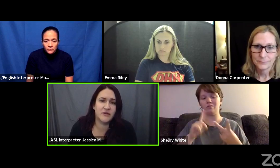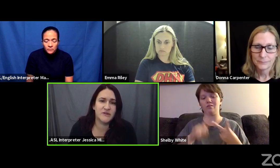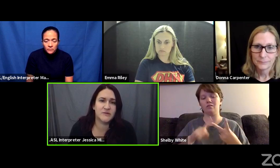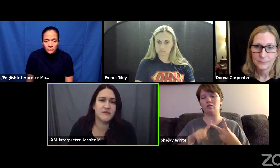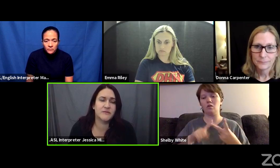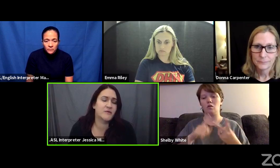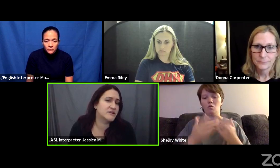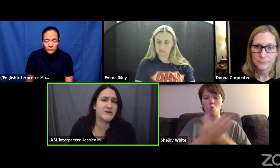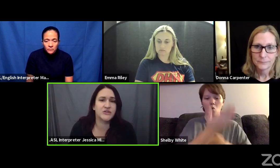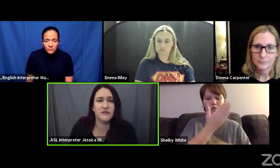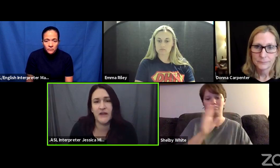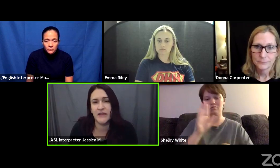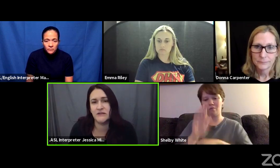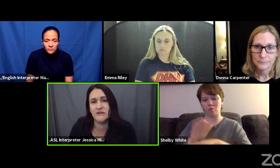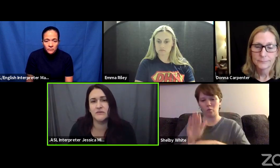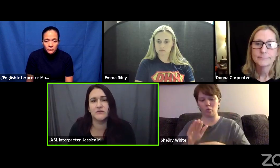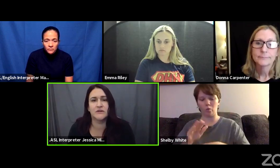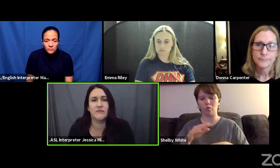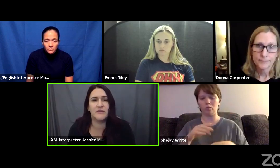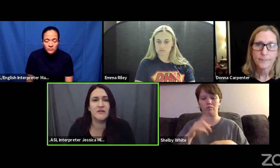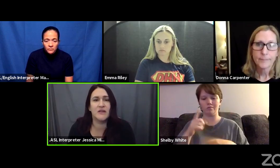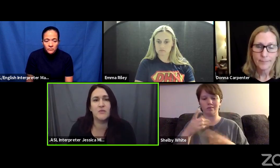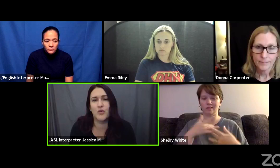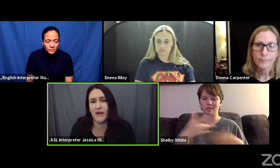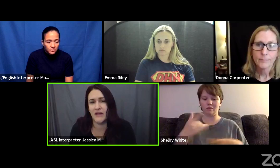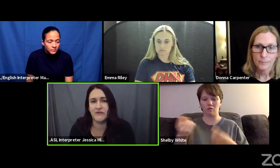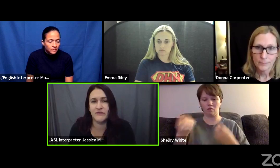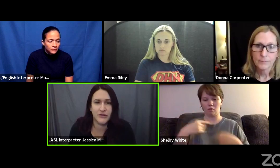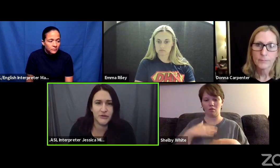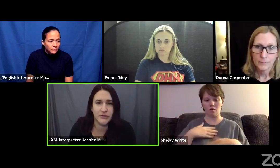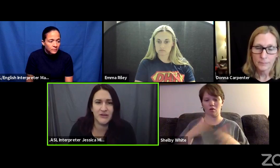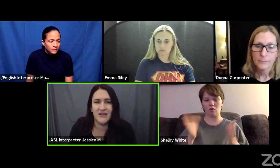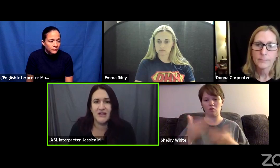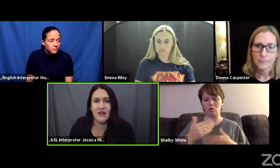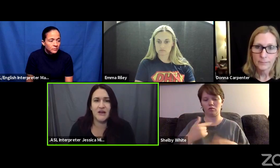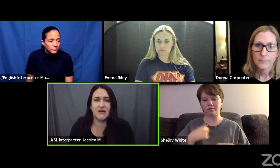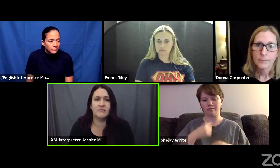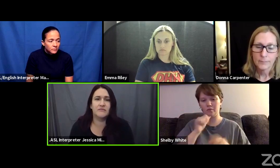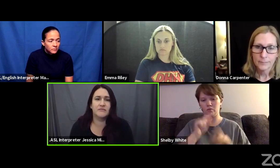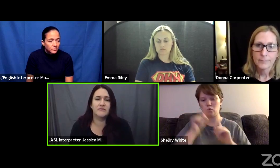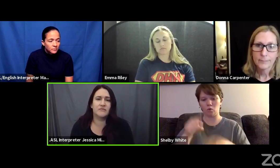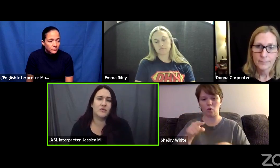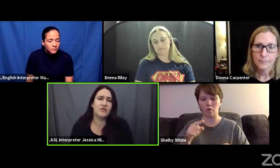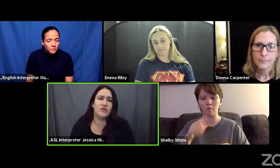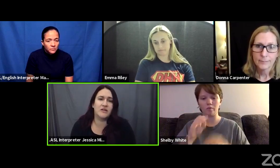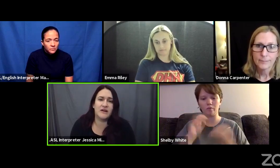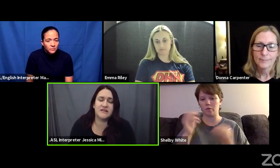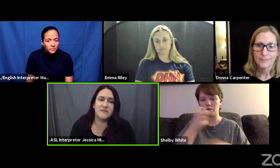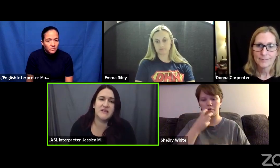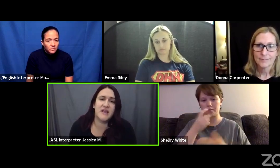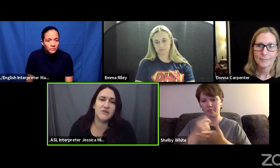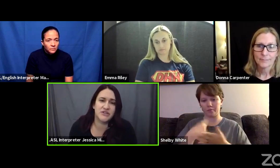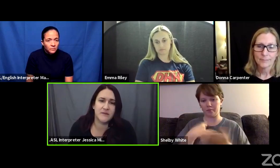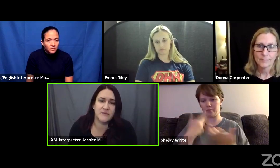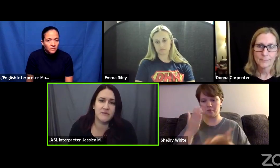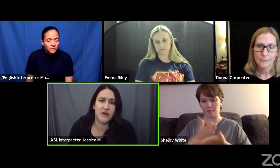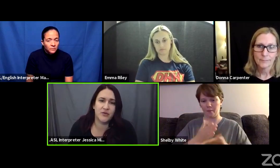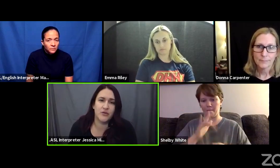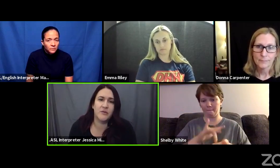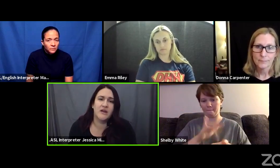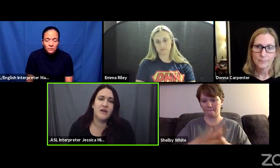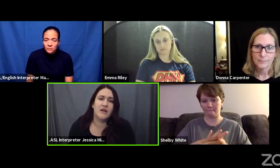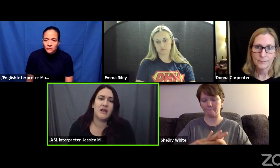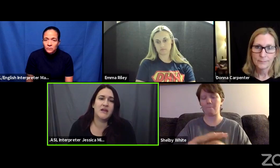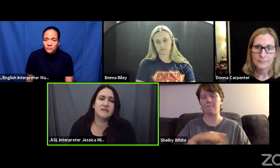hard of hearing room was for a special event or maybe in the morning and afternoon. A lot of times they would just come to